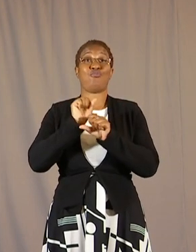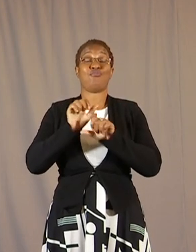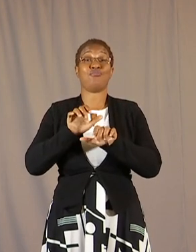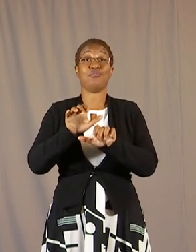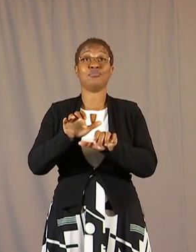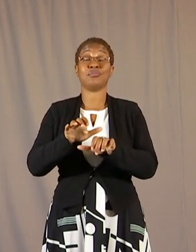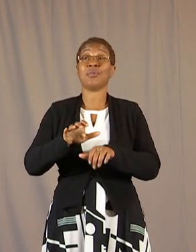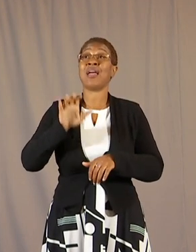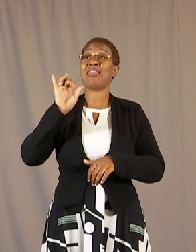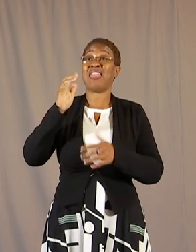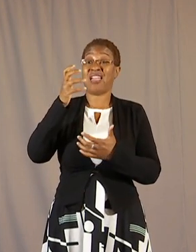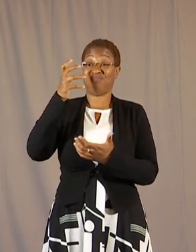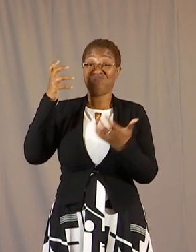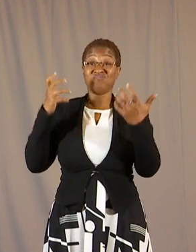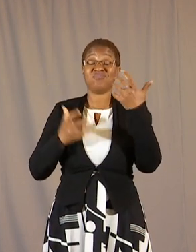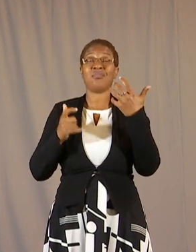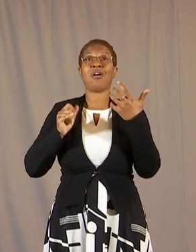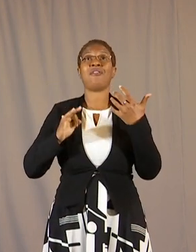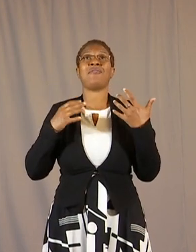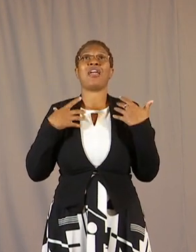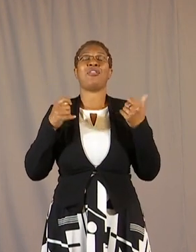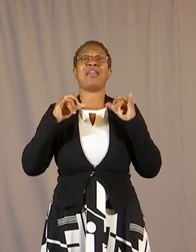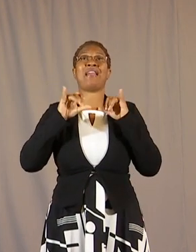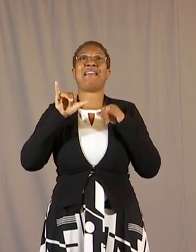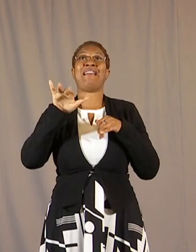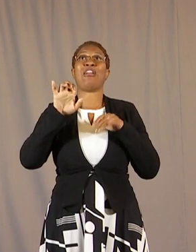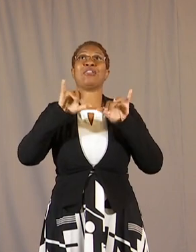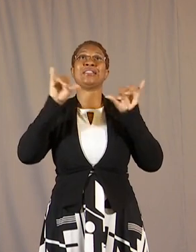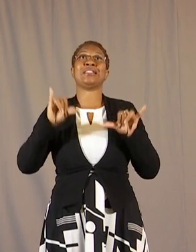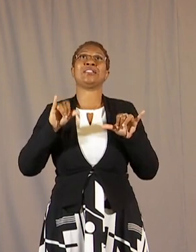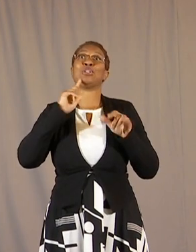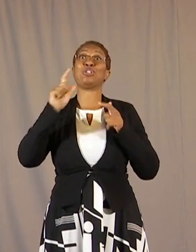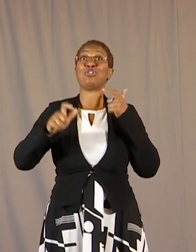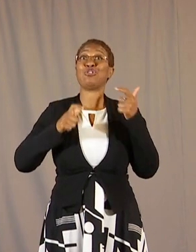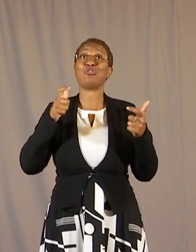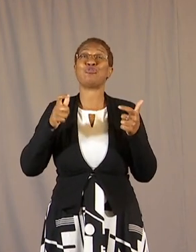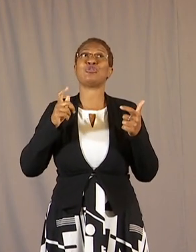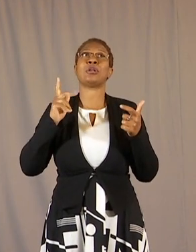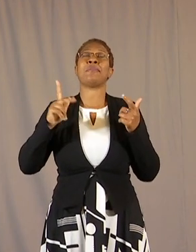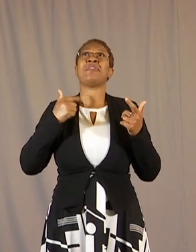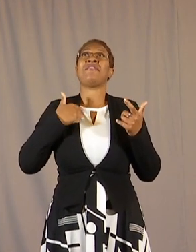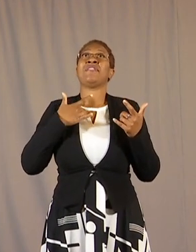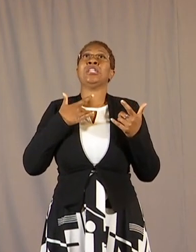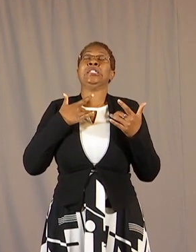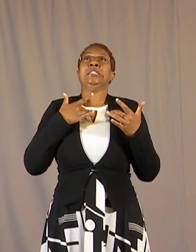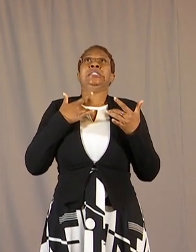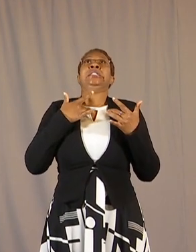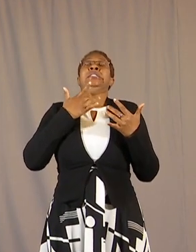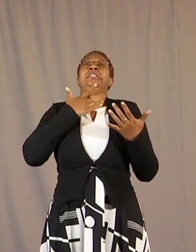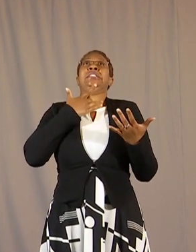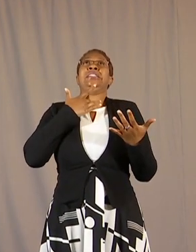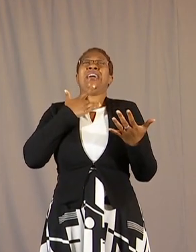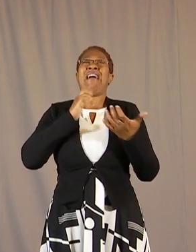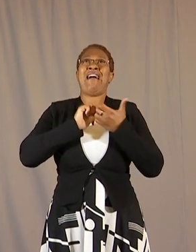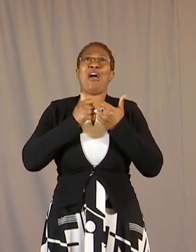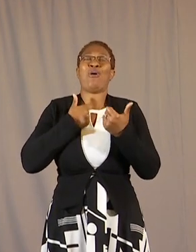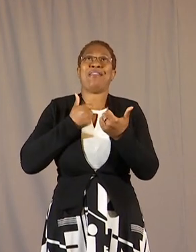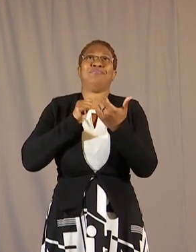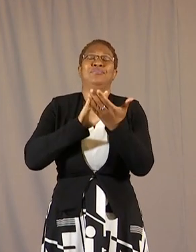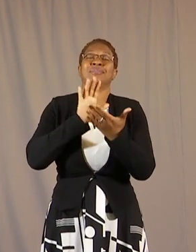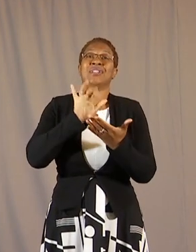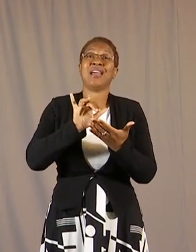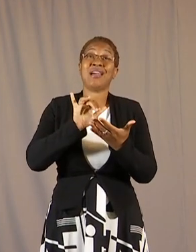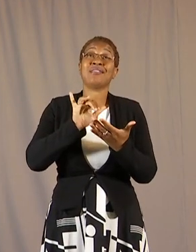huge monsters in the room that, like, none of us really want to go for, because that speaks to the economics of how we, in fact, do